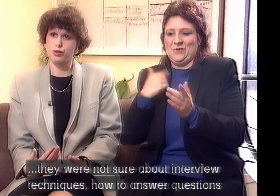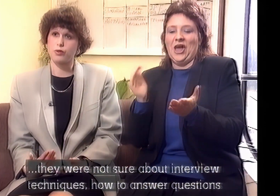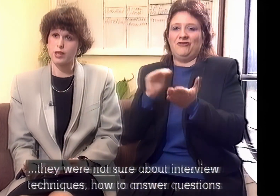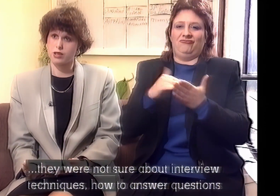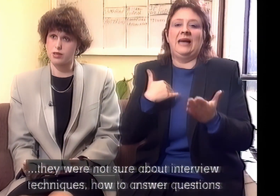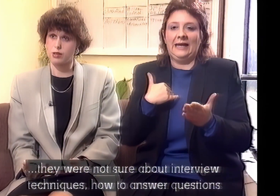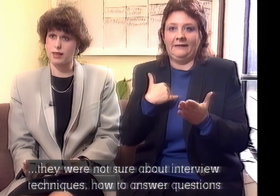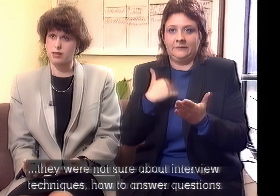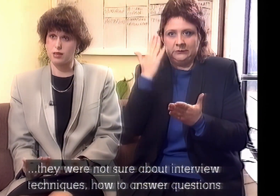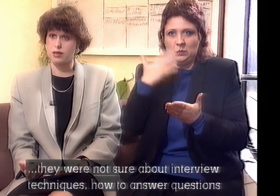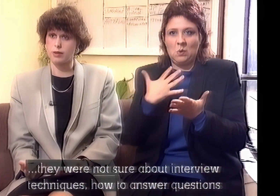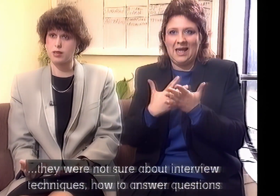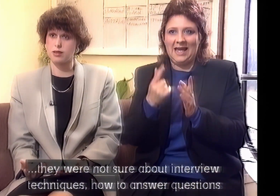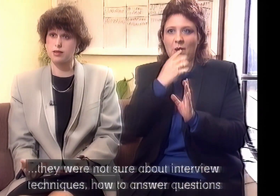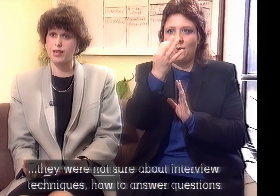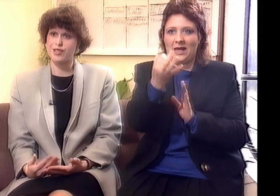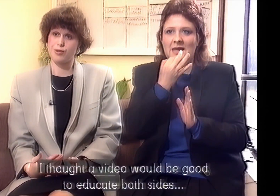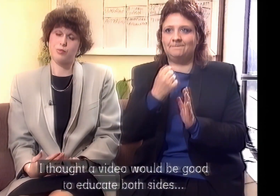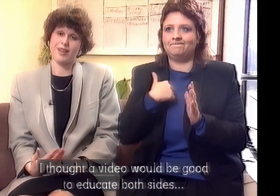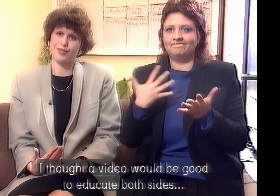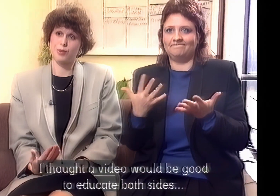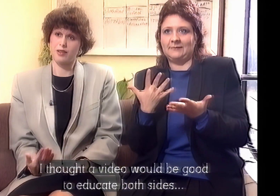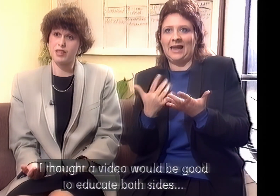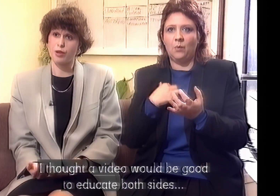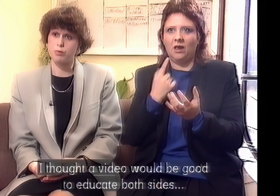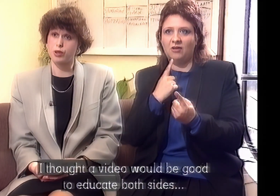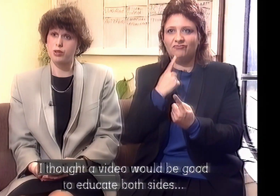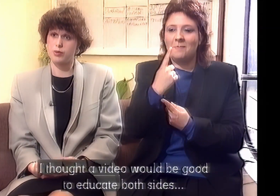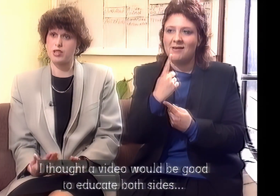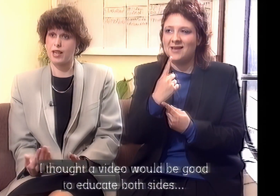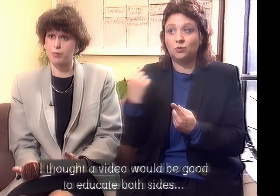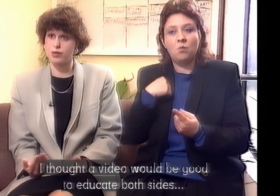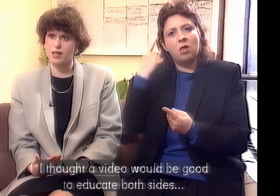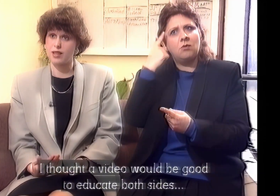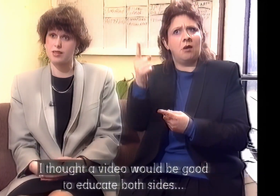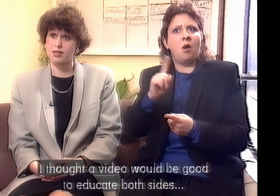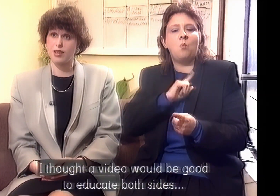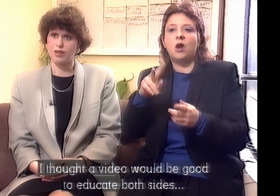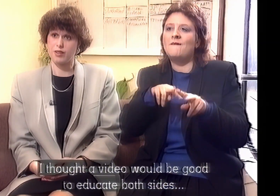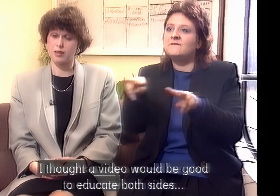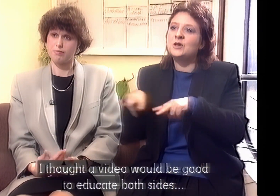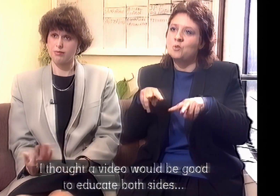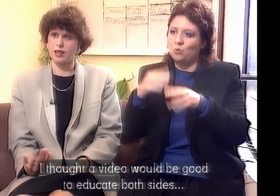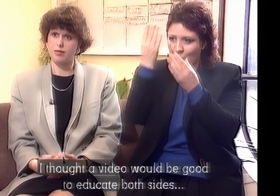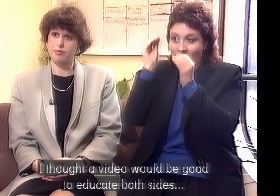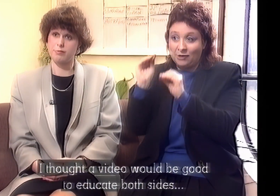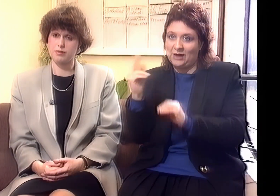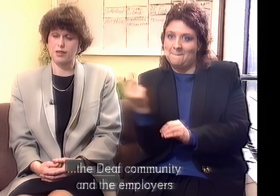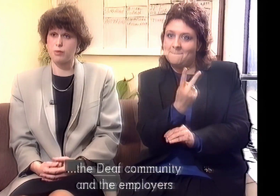of questions to answer to these questions. So I thought, well, a video would be good to educate both sides of the deaf community